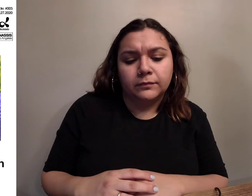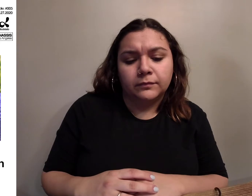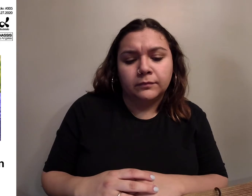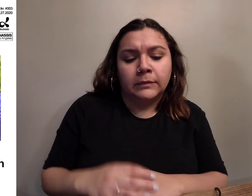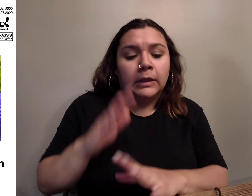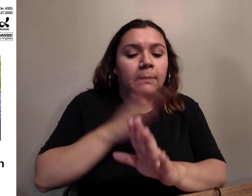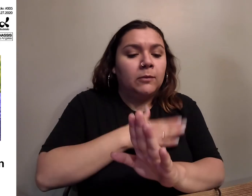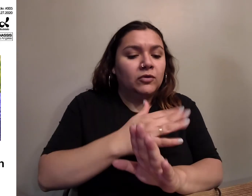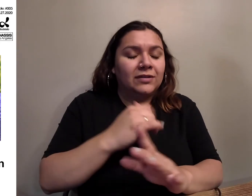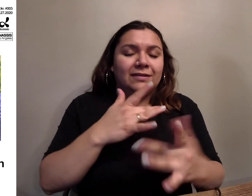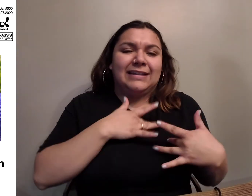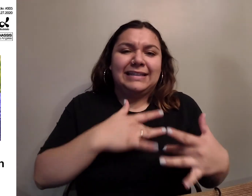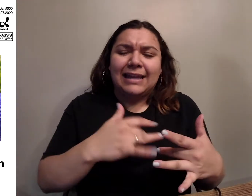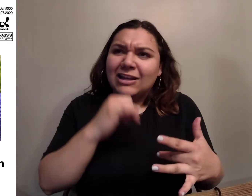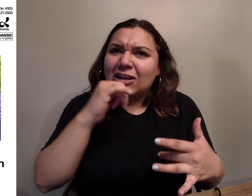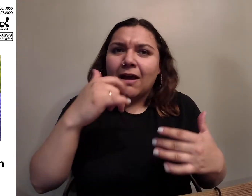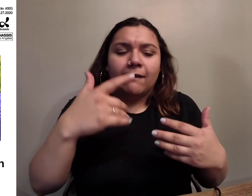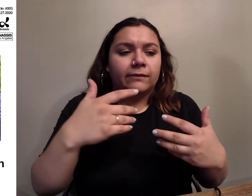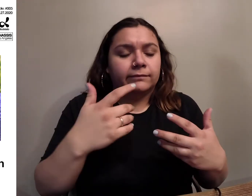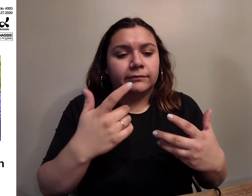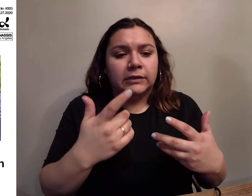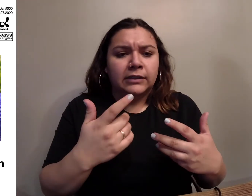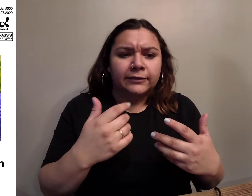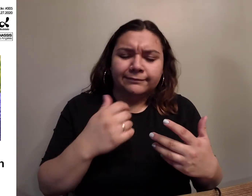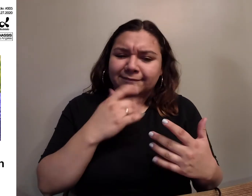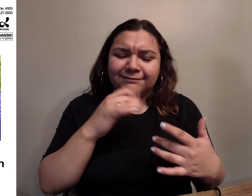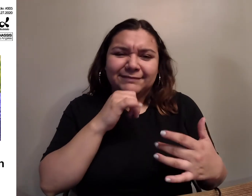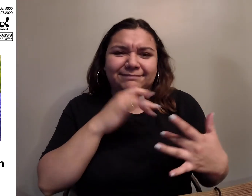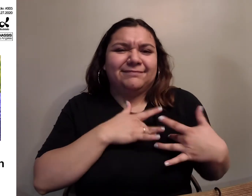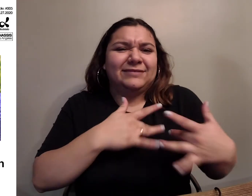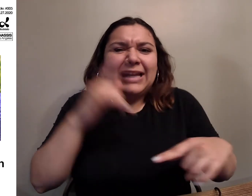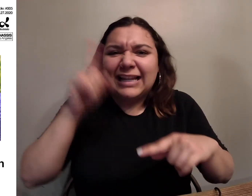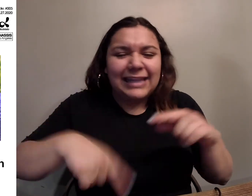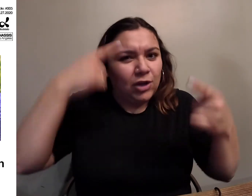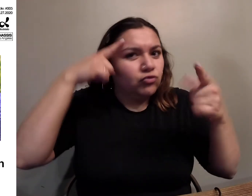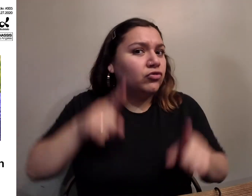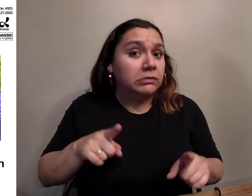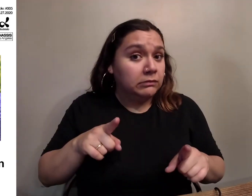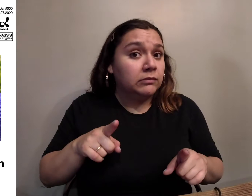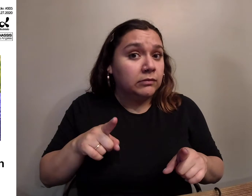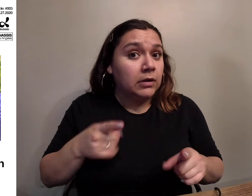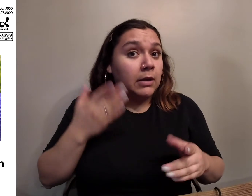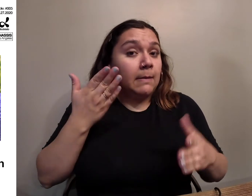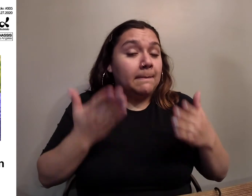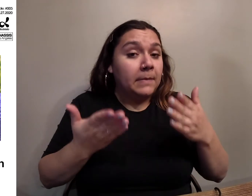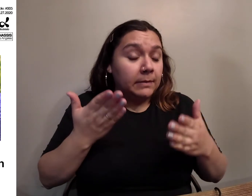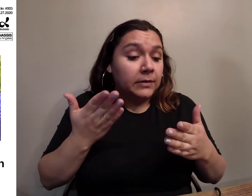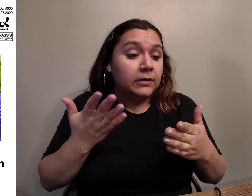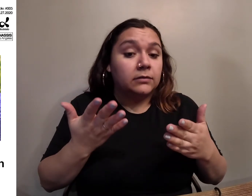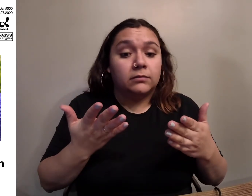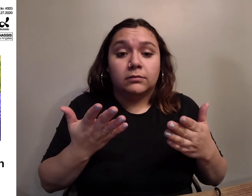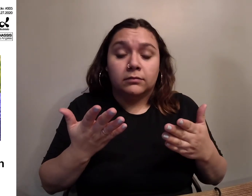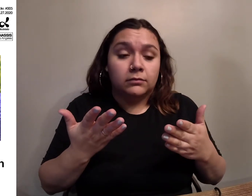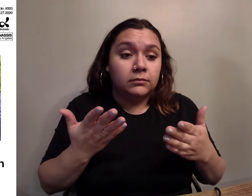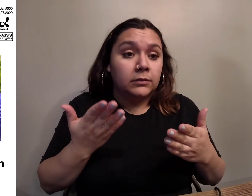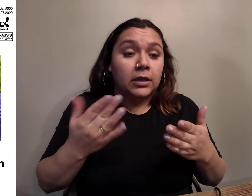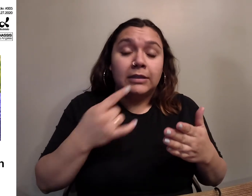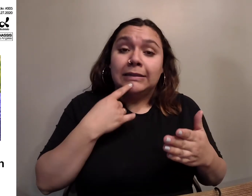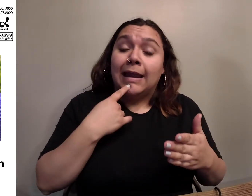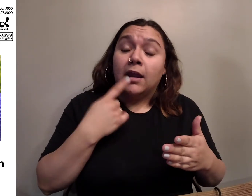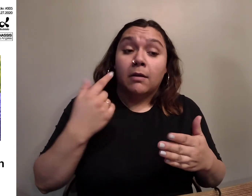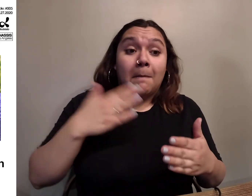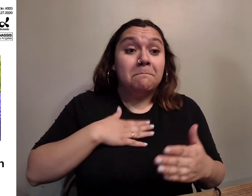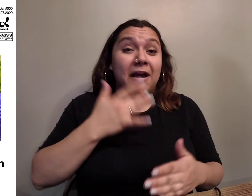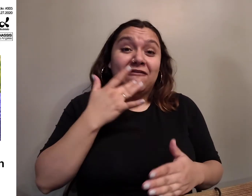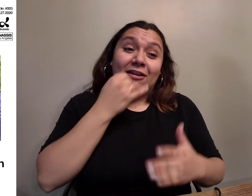oftentimes have very little problem agreeing on, although we may not agree on the particularities of who our favorite artist is,